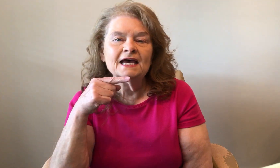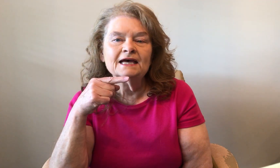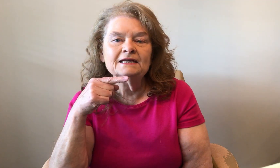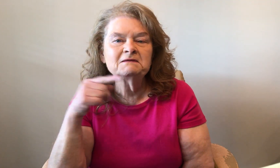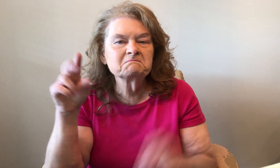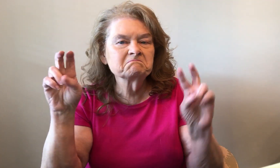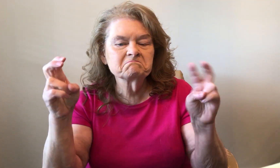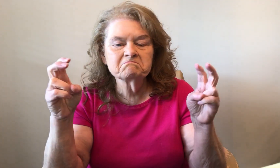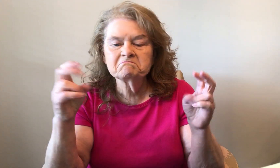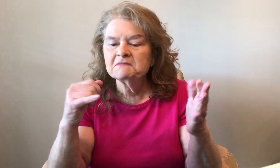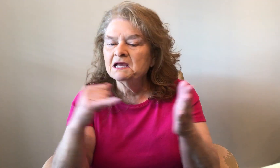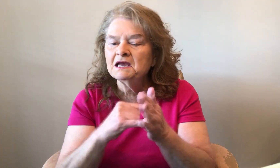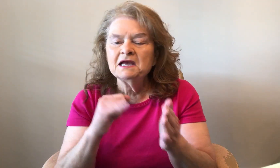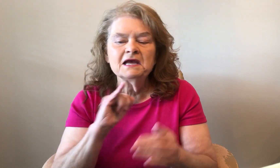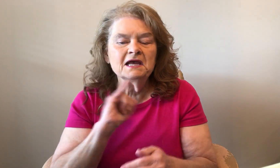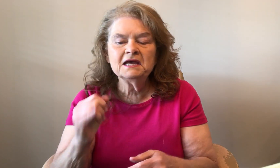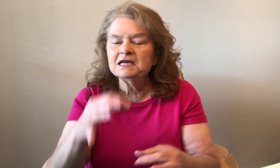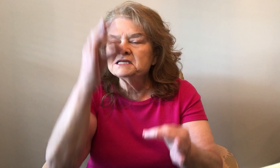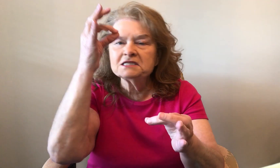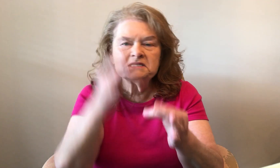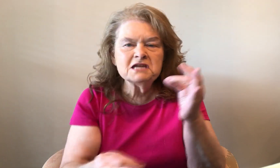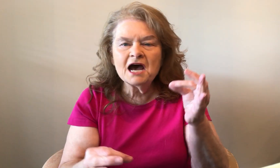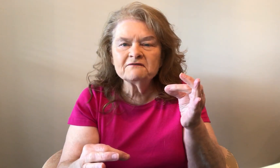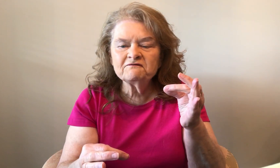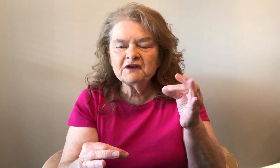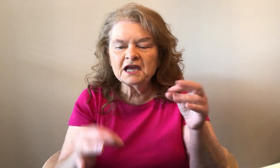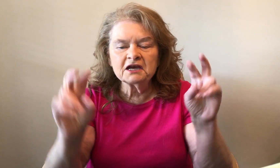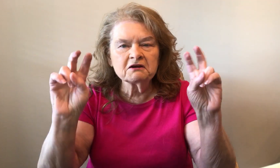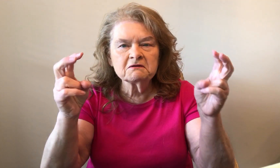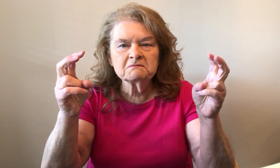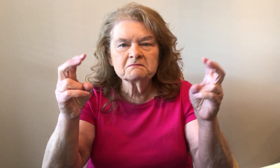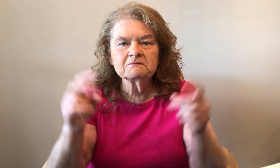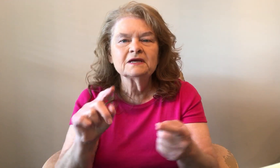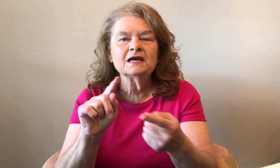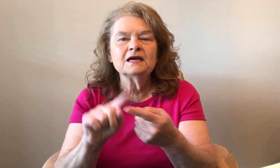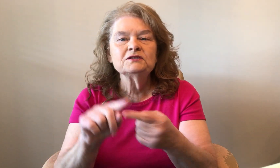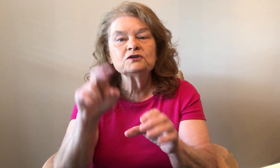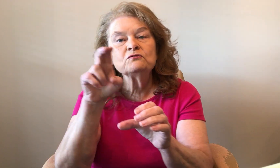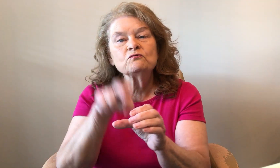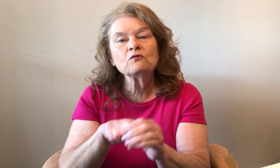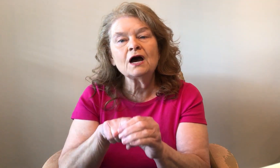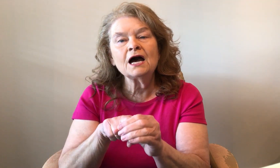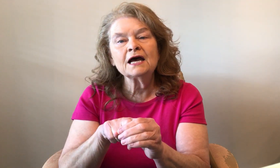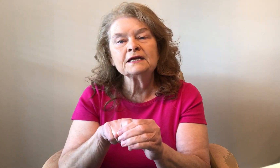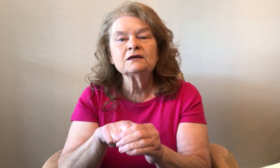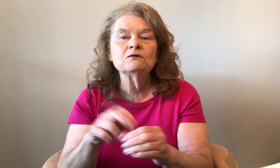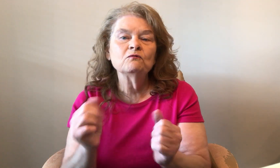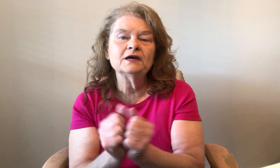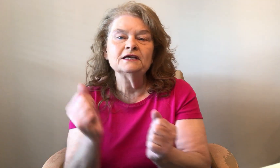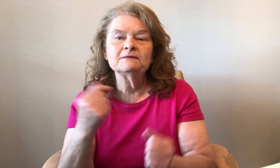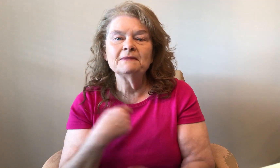said, "It is not fair to ride with